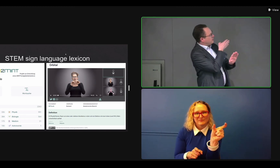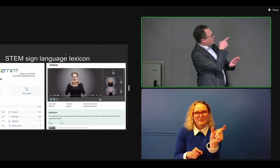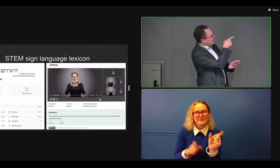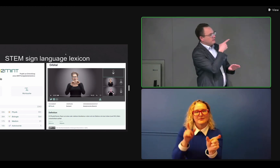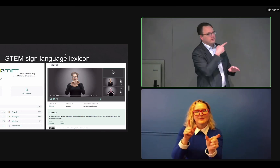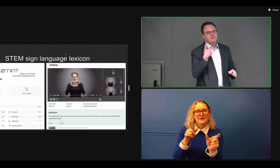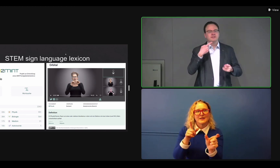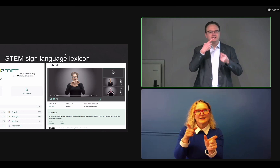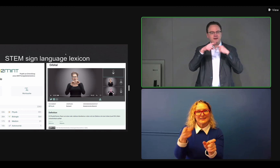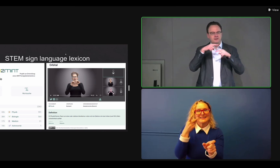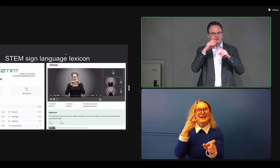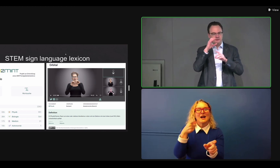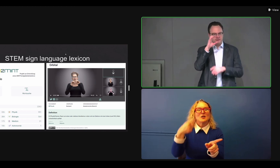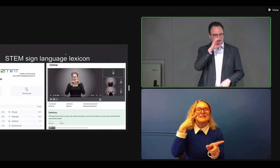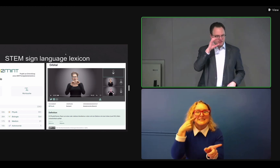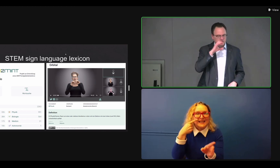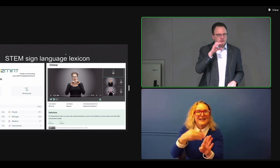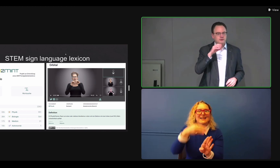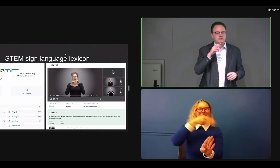Again, there is that search option.